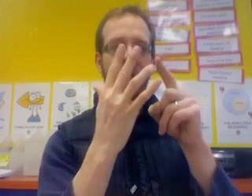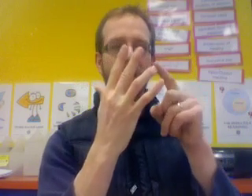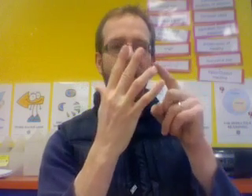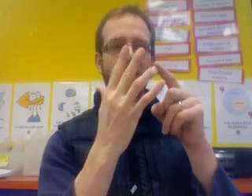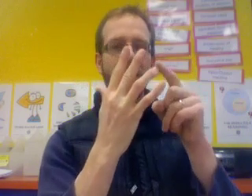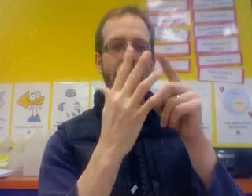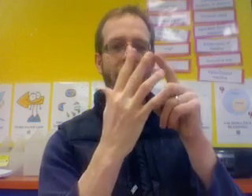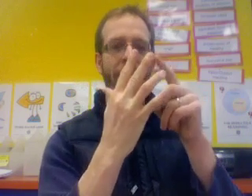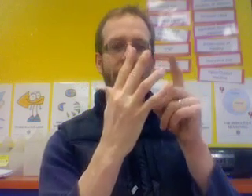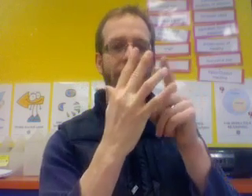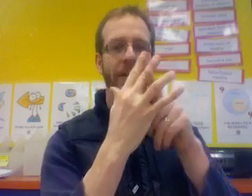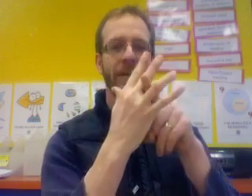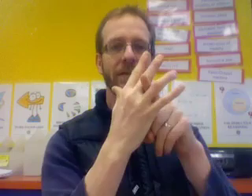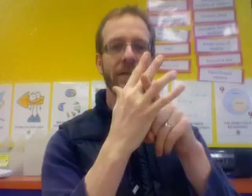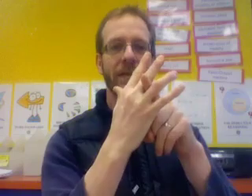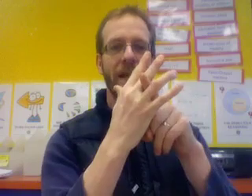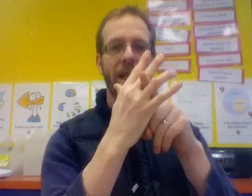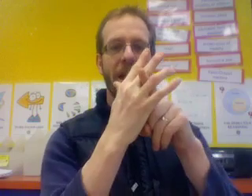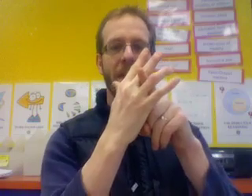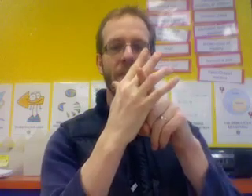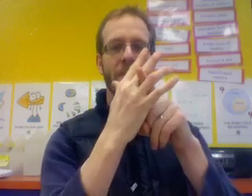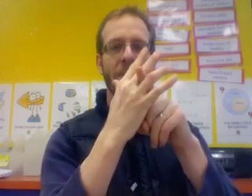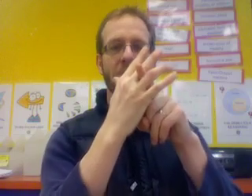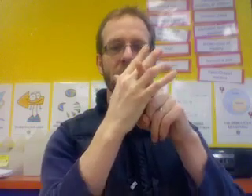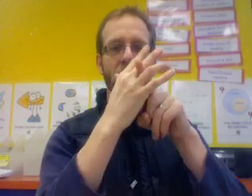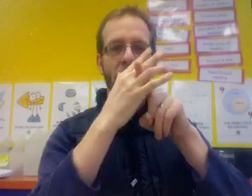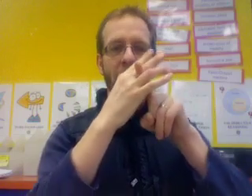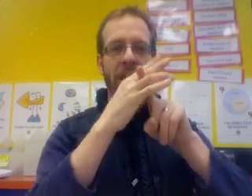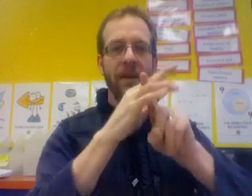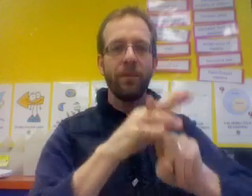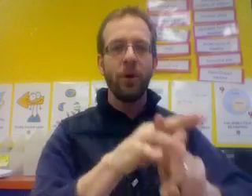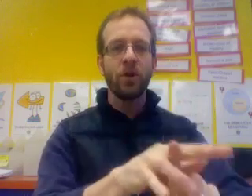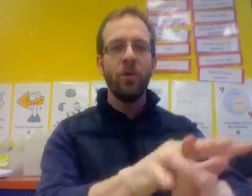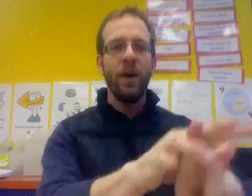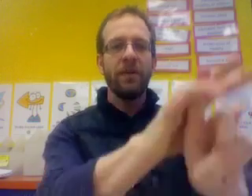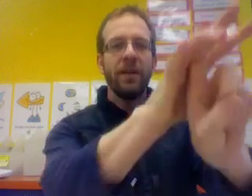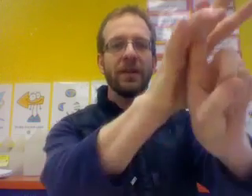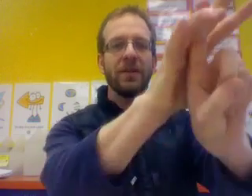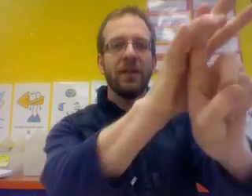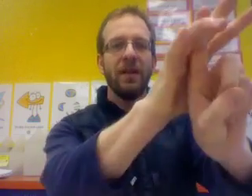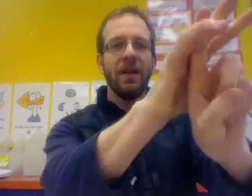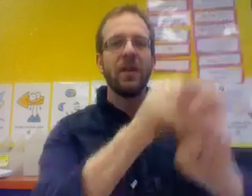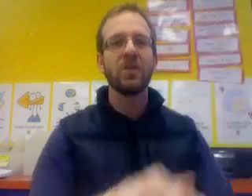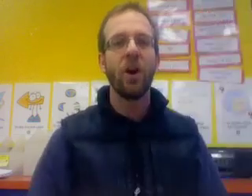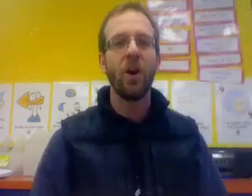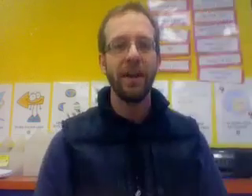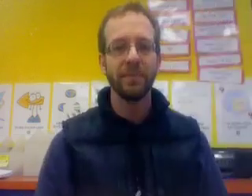our ring finger and our middle finger, and then we're going to turn our hands and push it away from us. Starting.